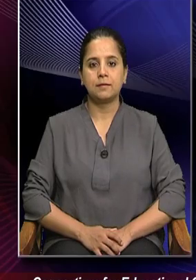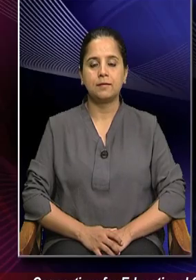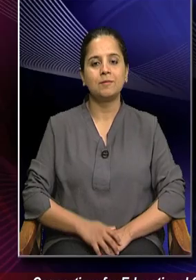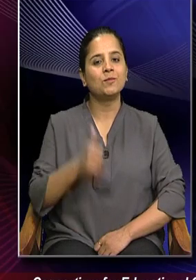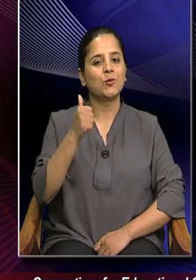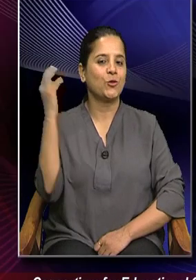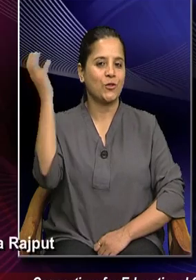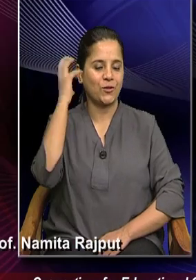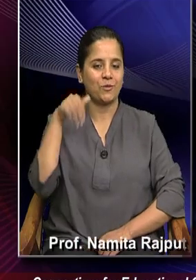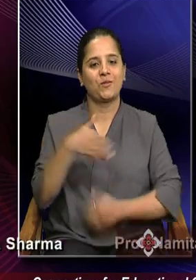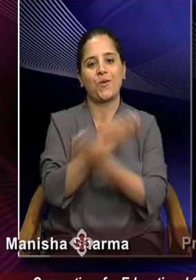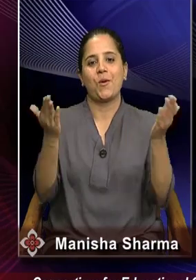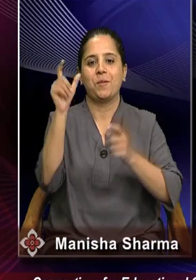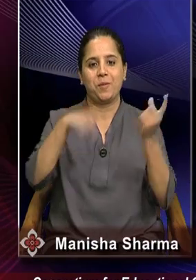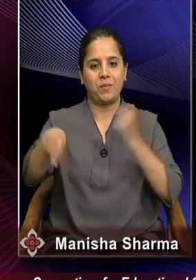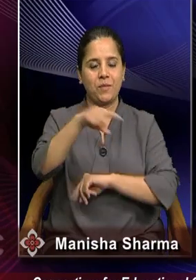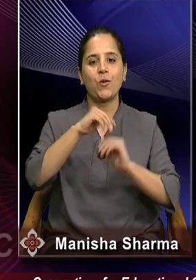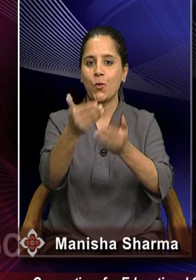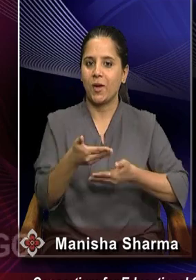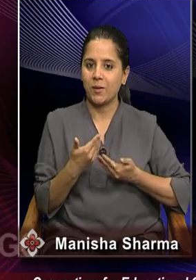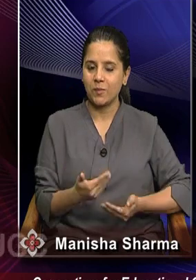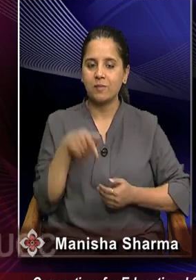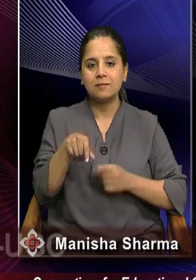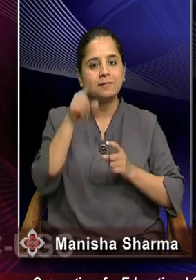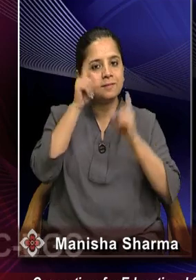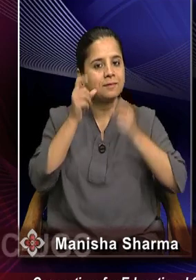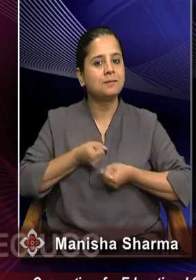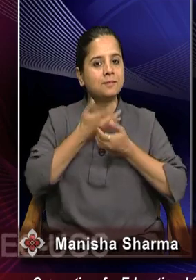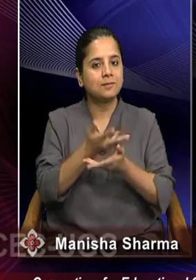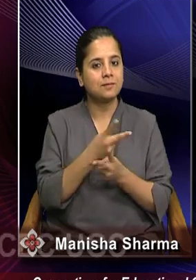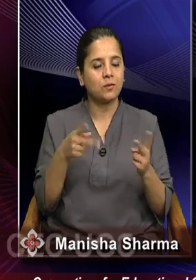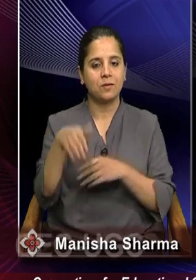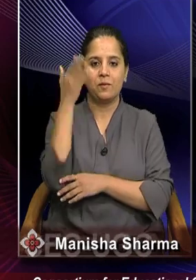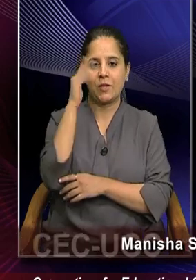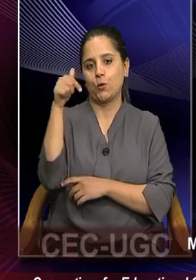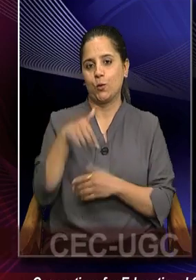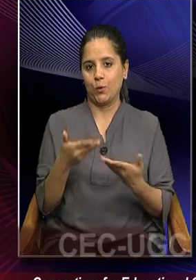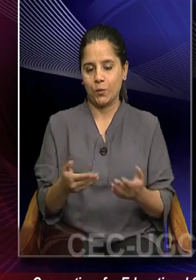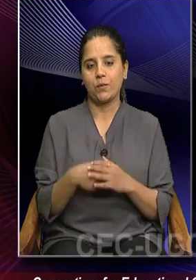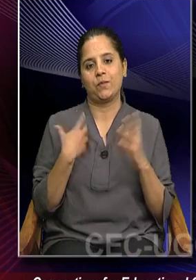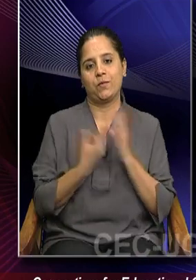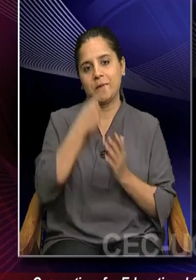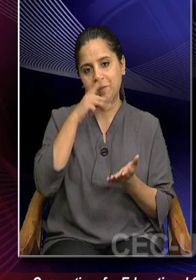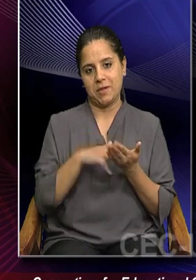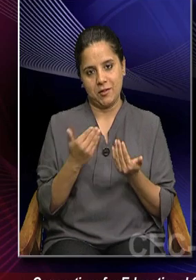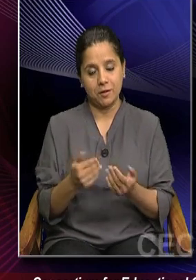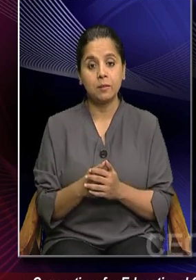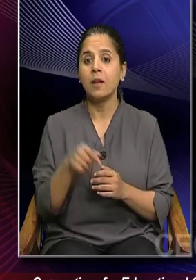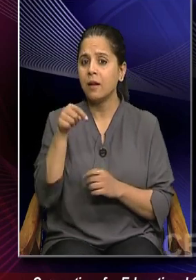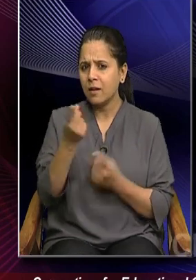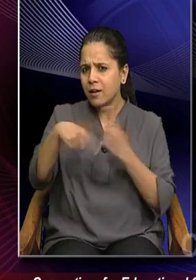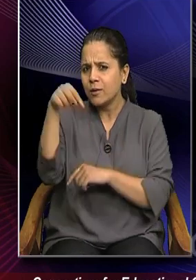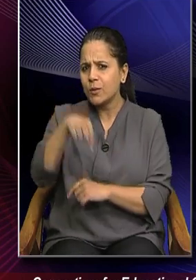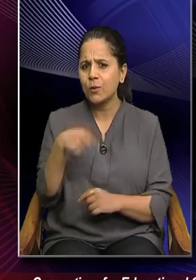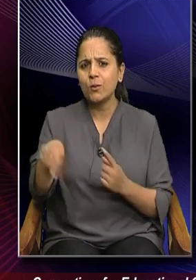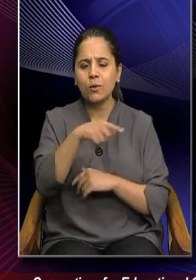A very good afternoon to everyone and welcome to Symbolic Expression session of today with Manisha. So today we are